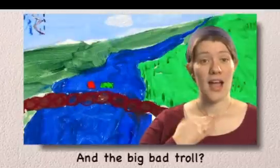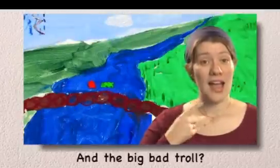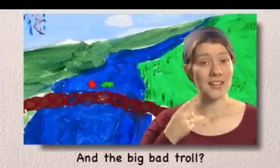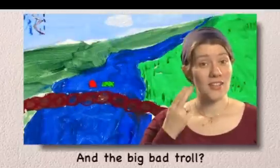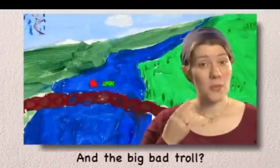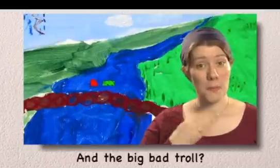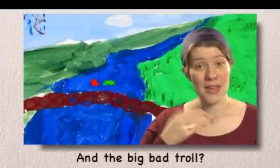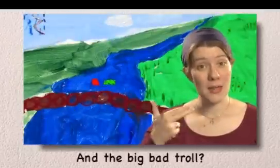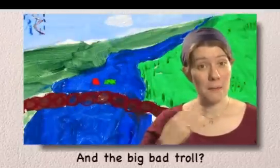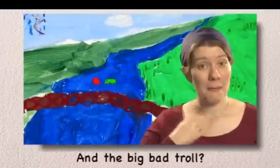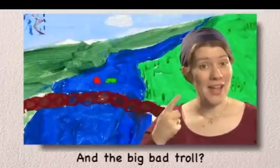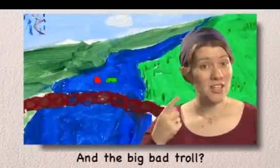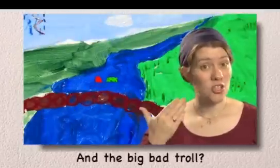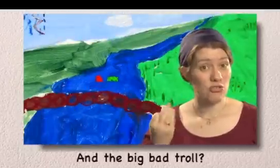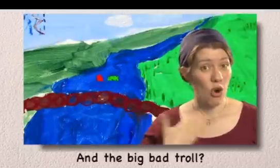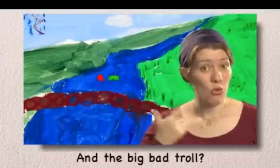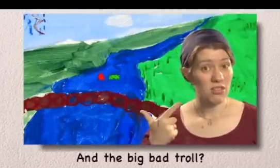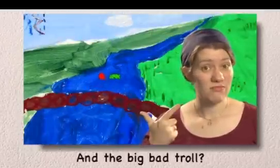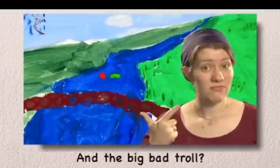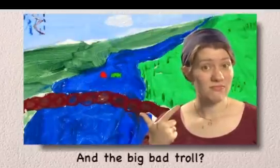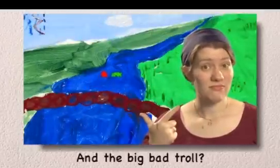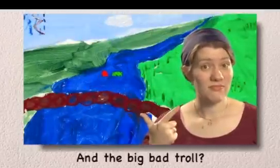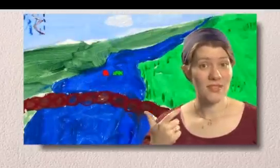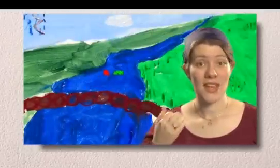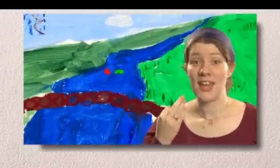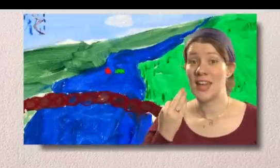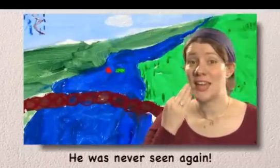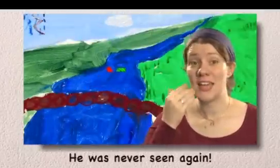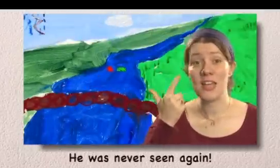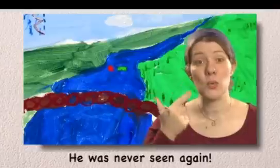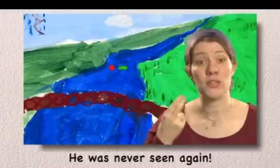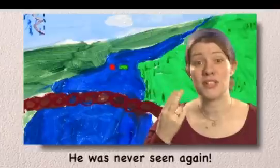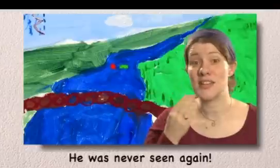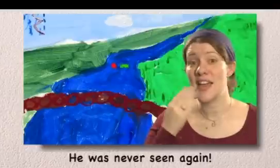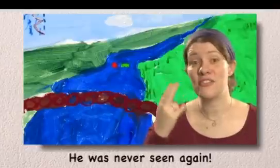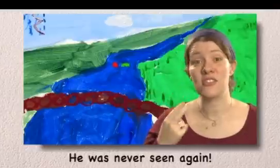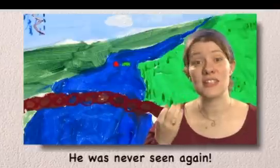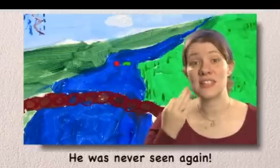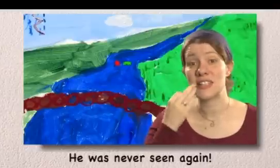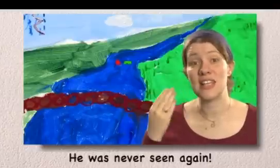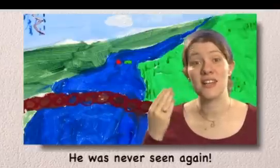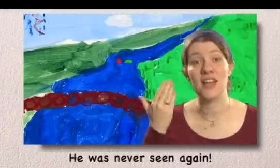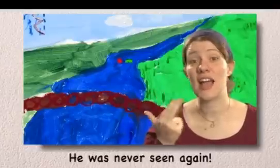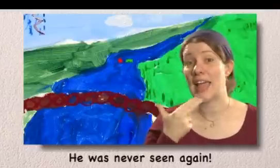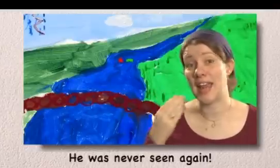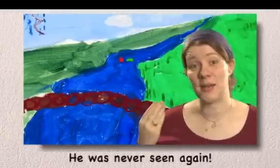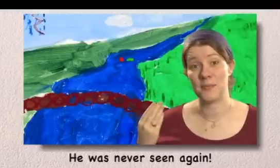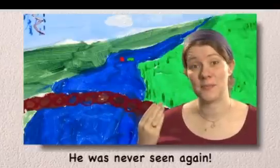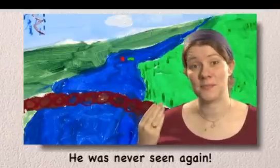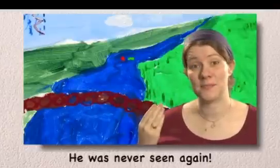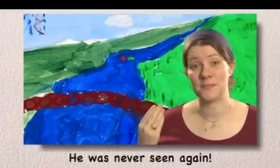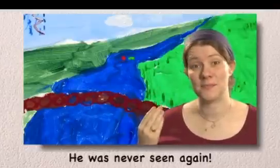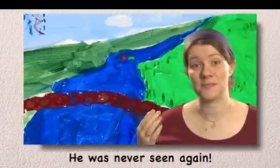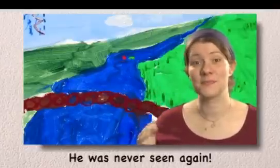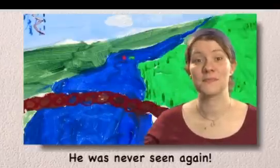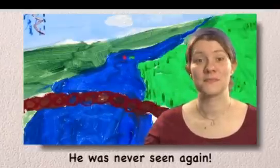And the big, bad troll? He was never seen again.